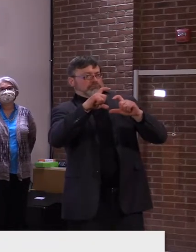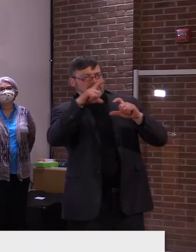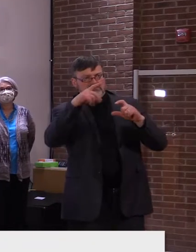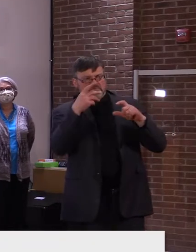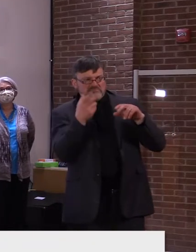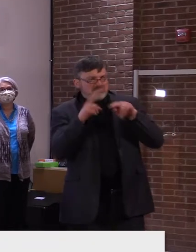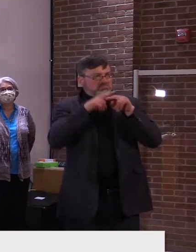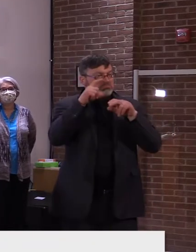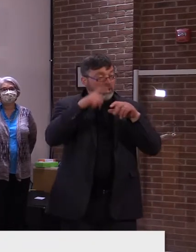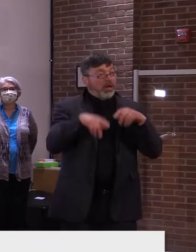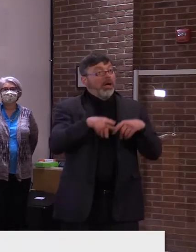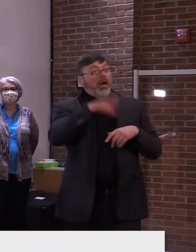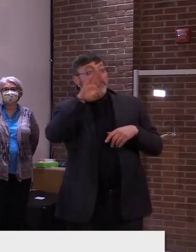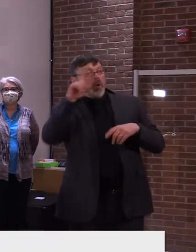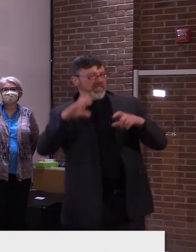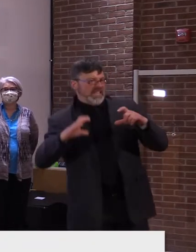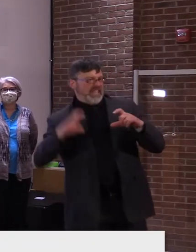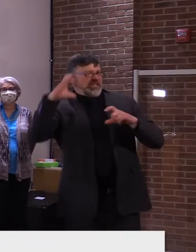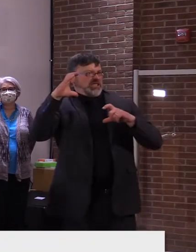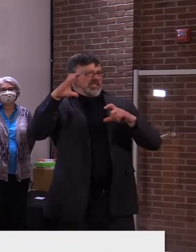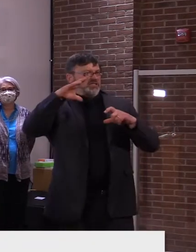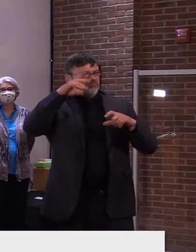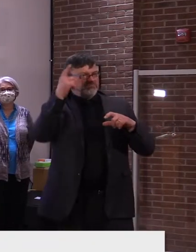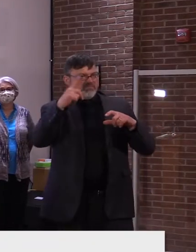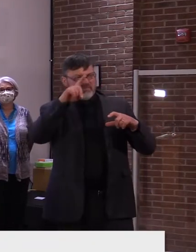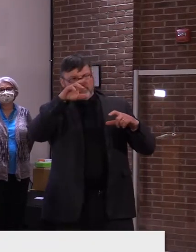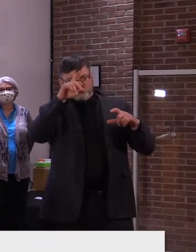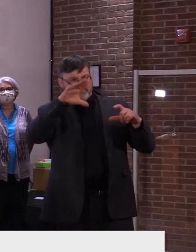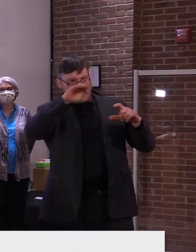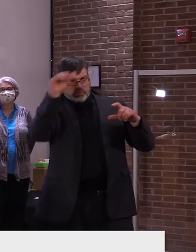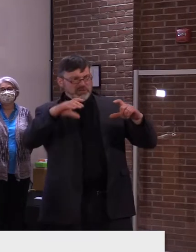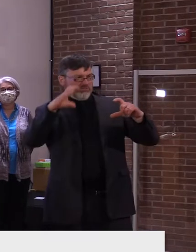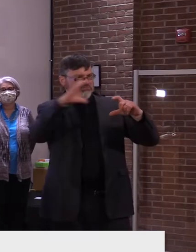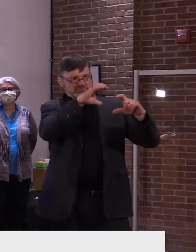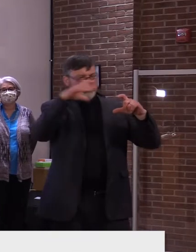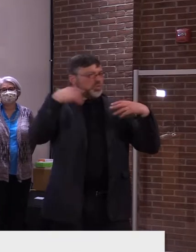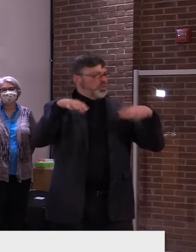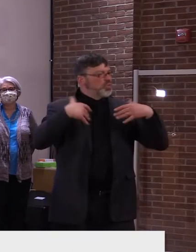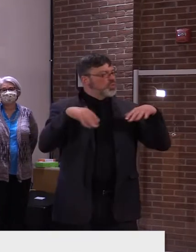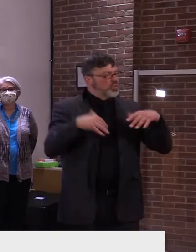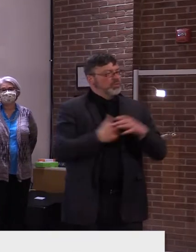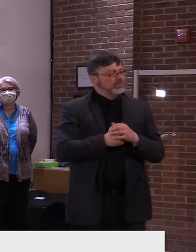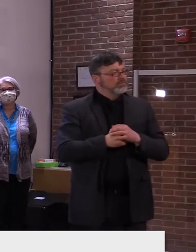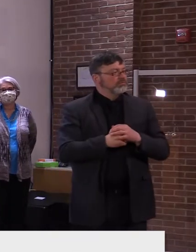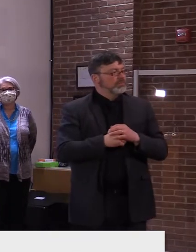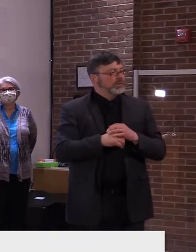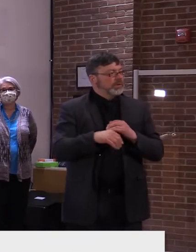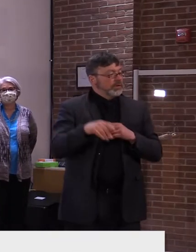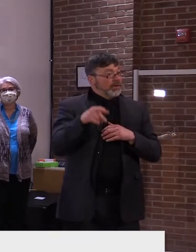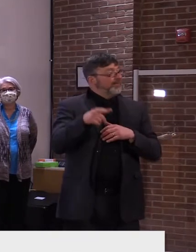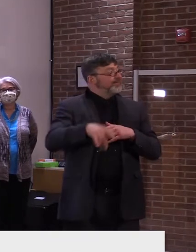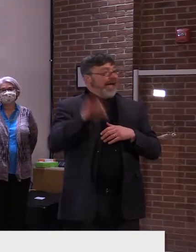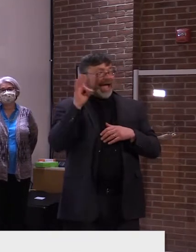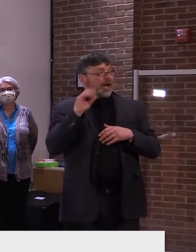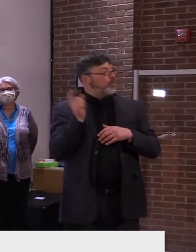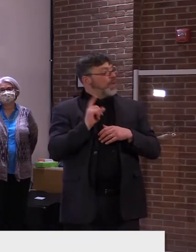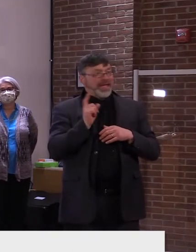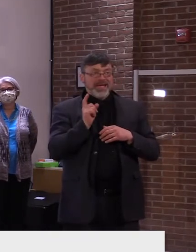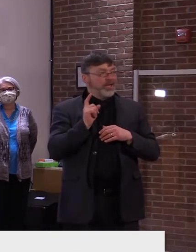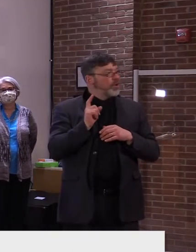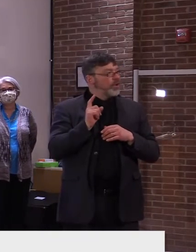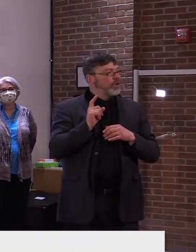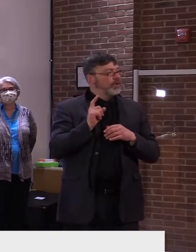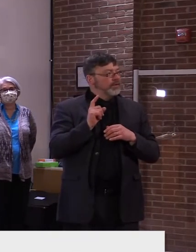These detections were found in samples from both Chittenden and Franklin counties, where we already know we are seeing an increase